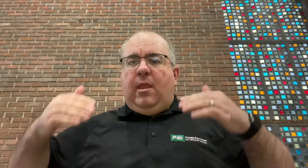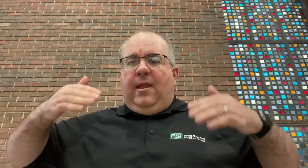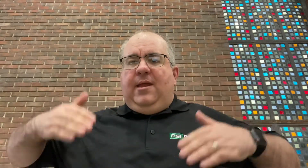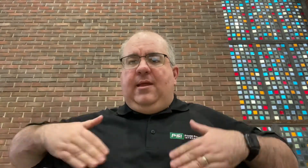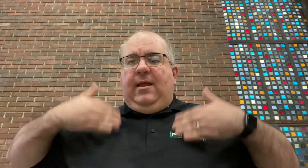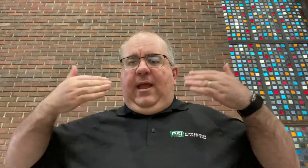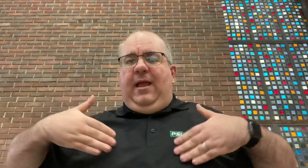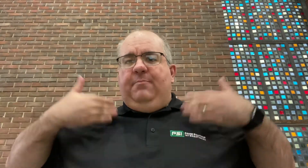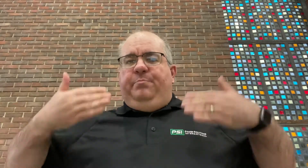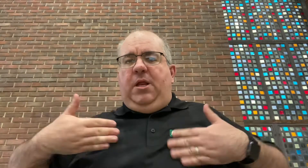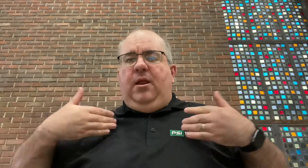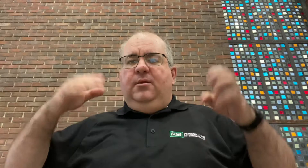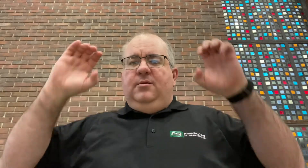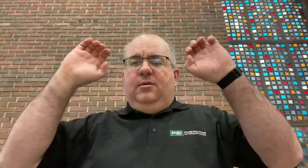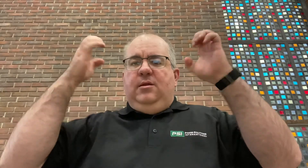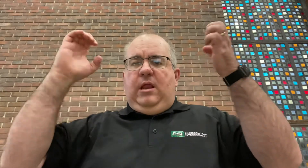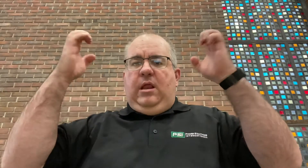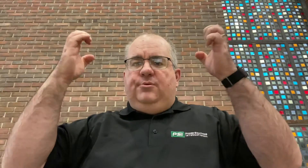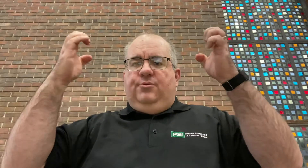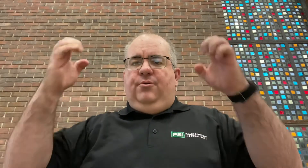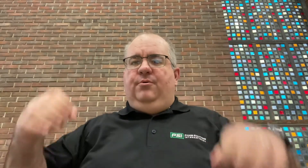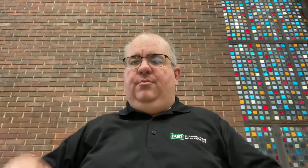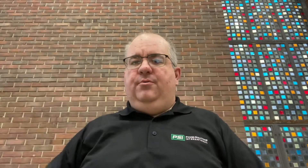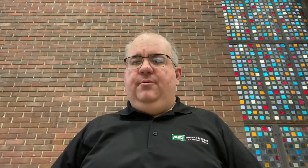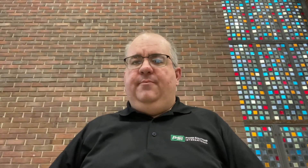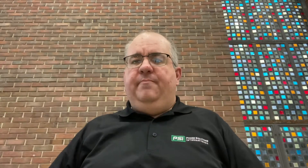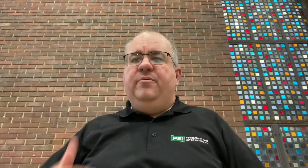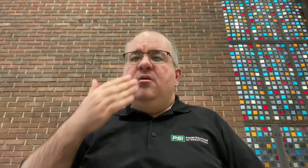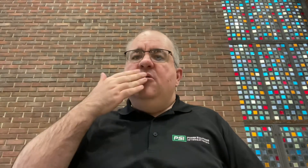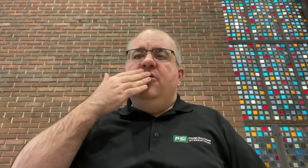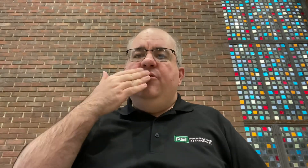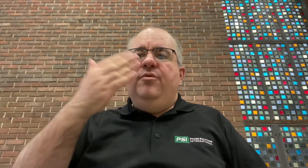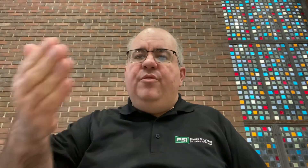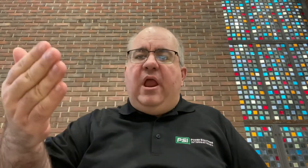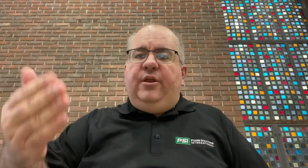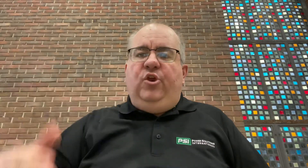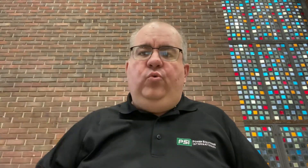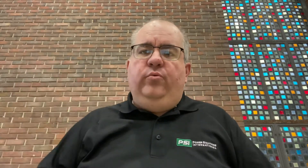Happy Easter. Thank you.